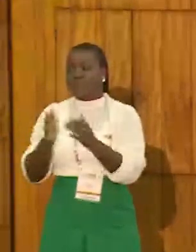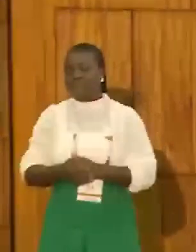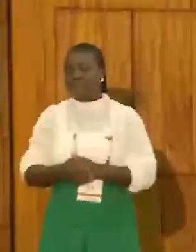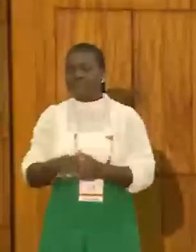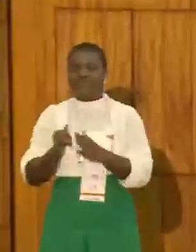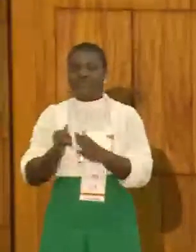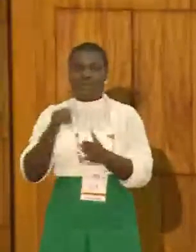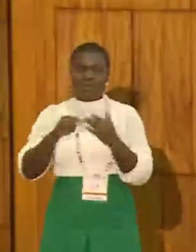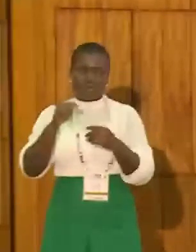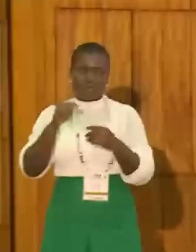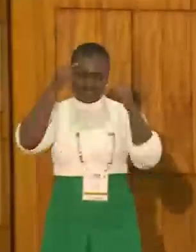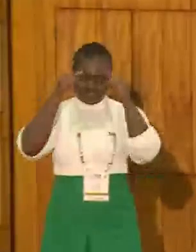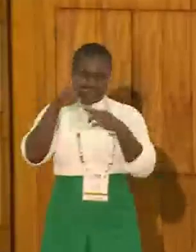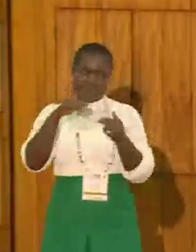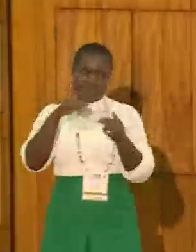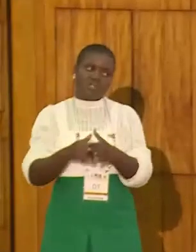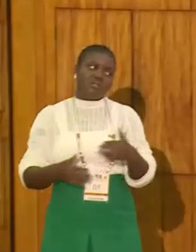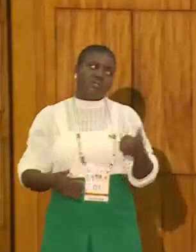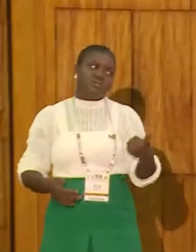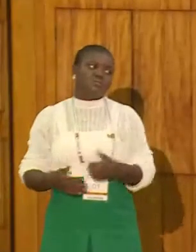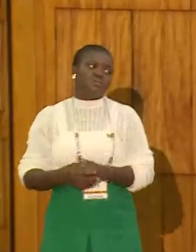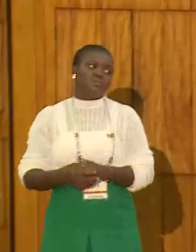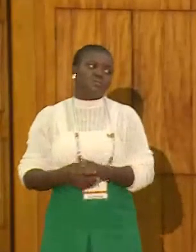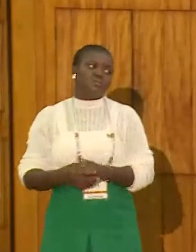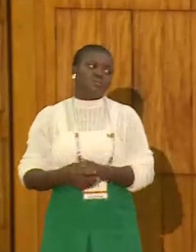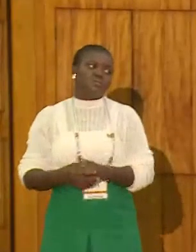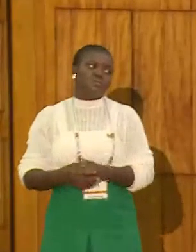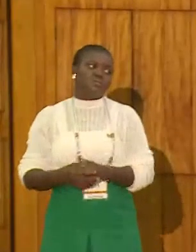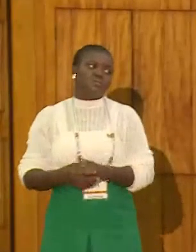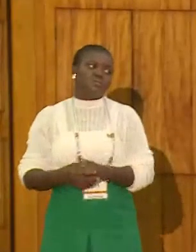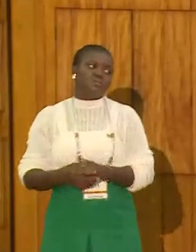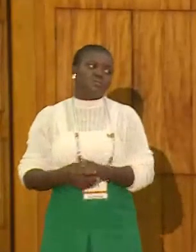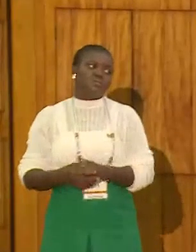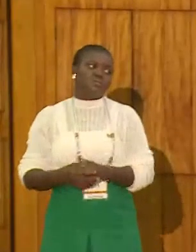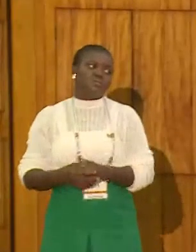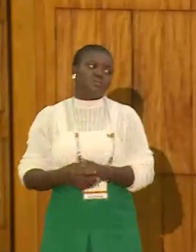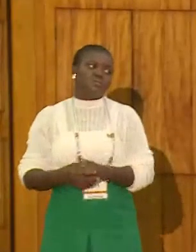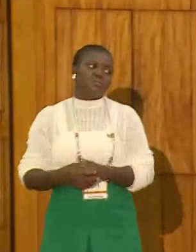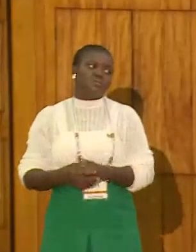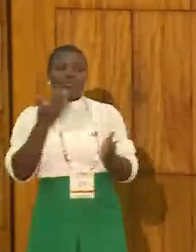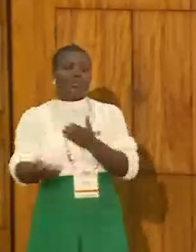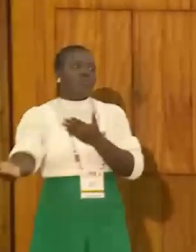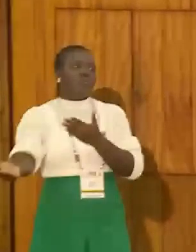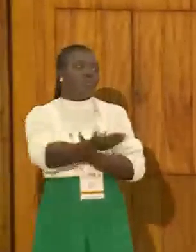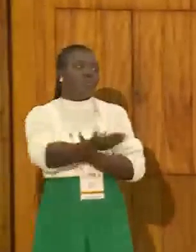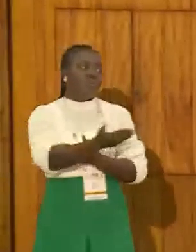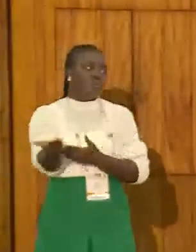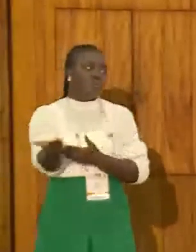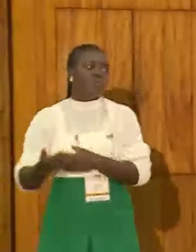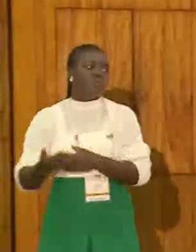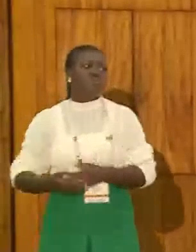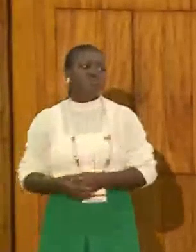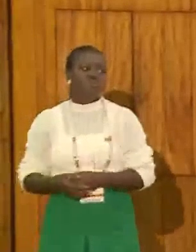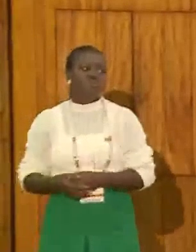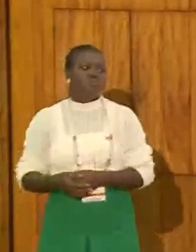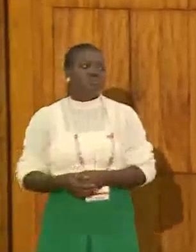what we're thinking around that question. All right. Good morning. My name is Paul.